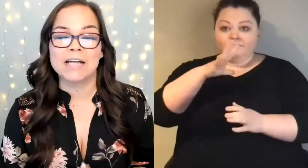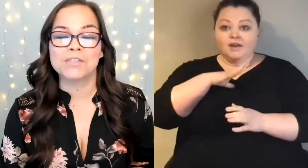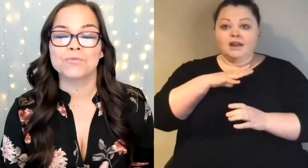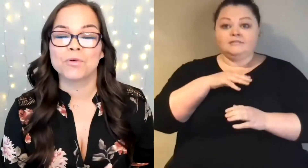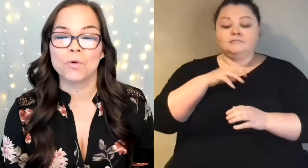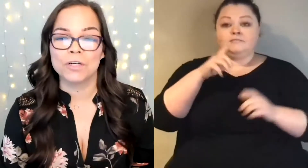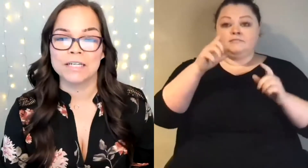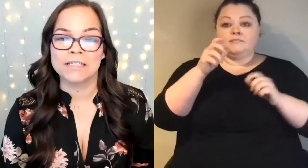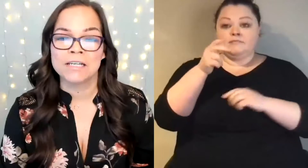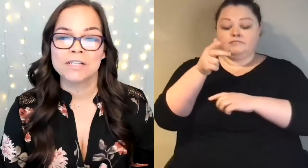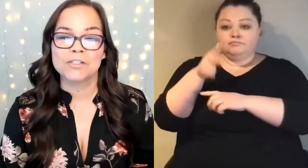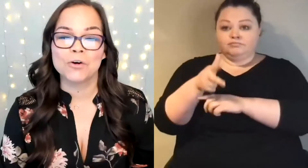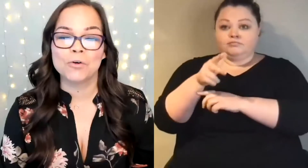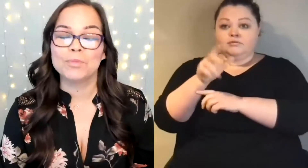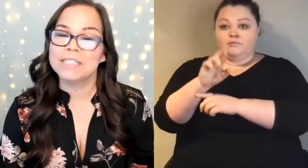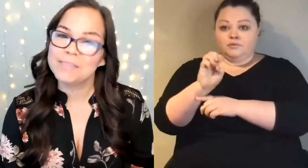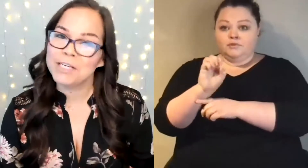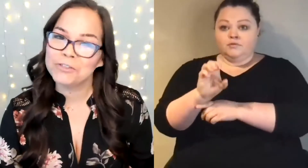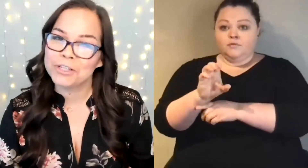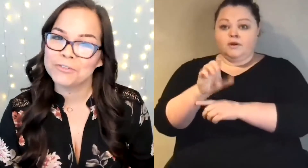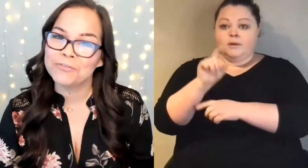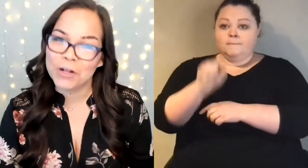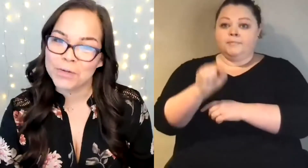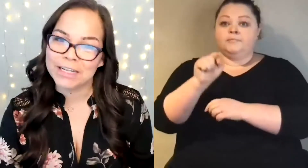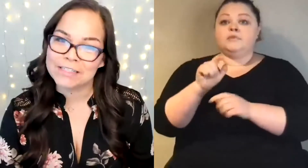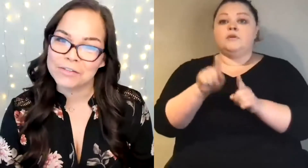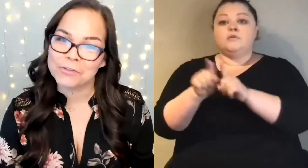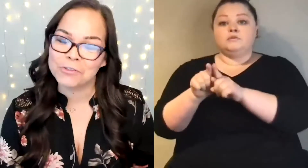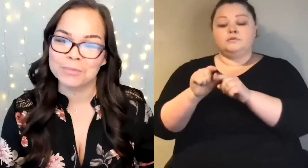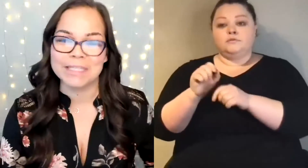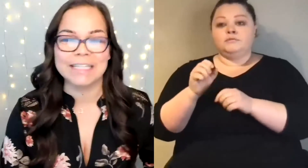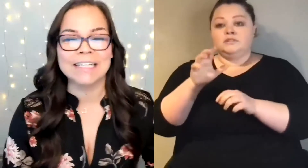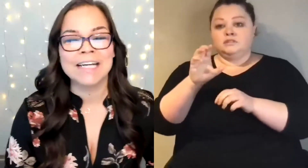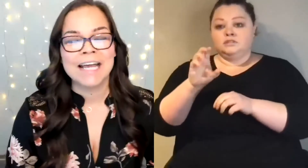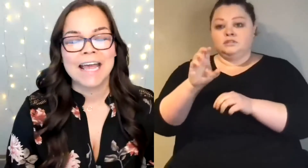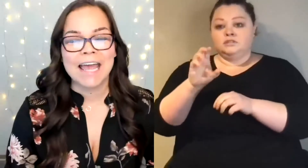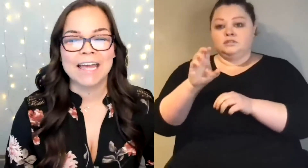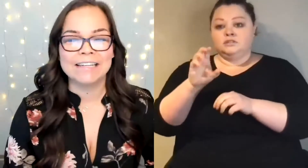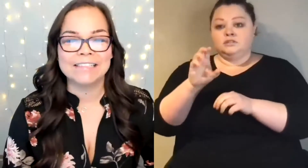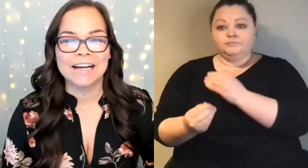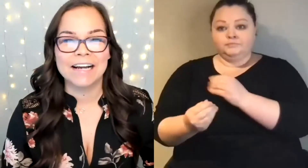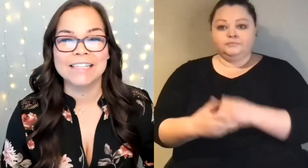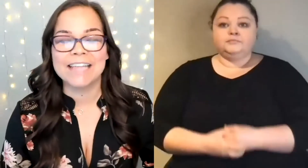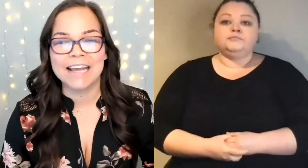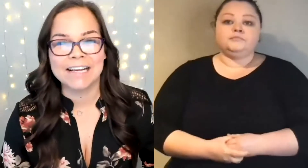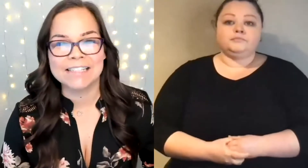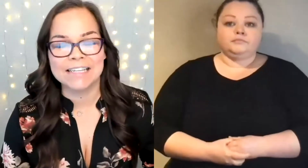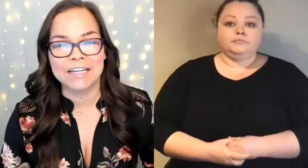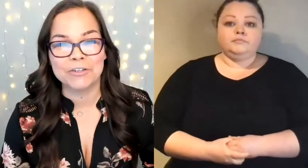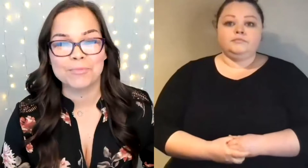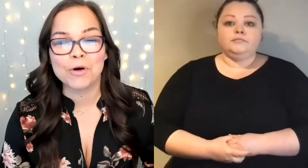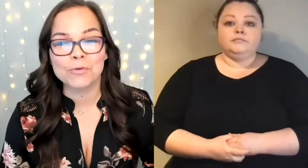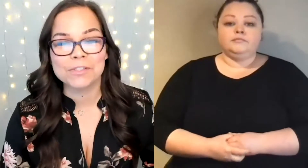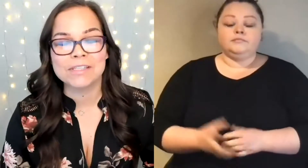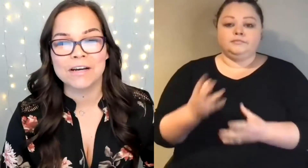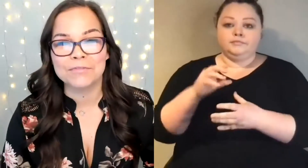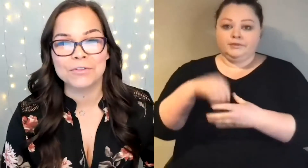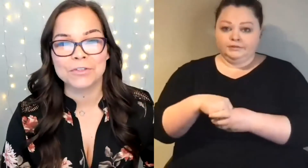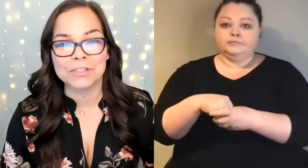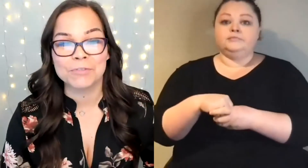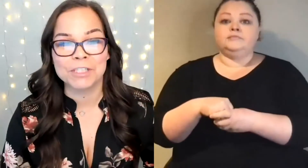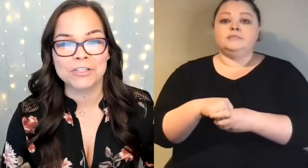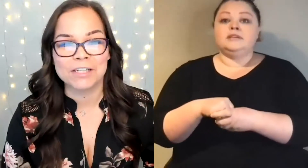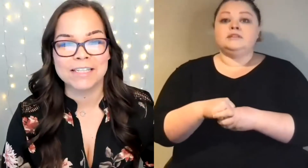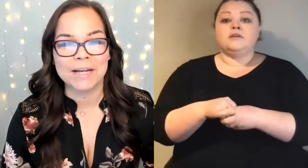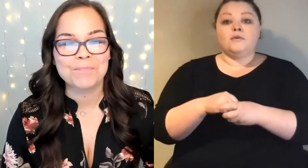your chats recorded. So please make sure that you're following us on social media and tag us in your posts of